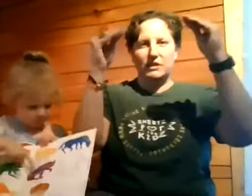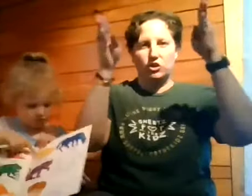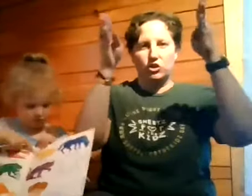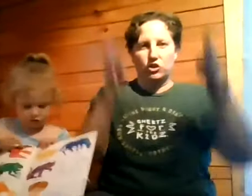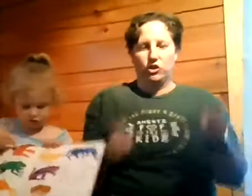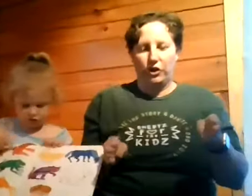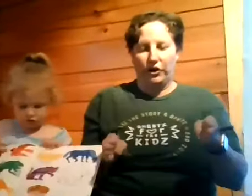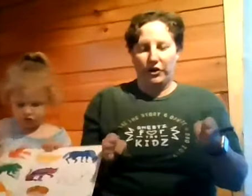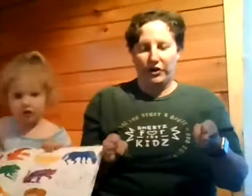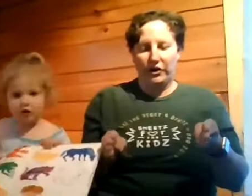teacher